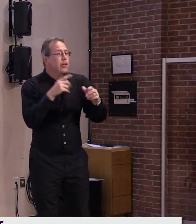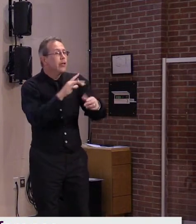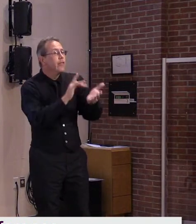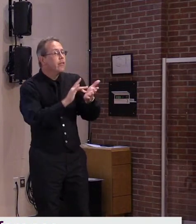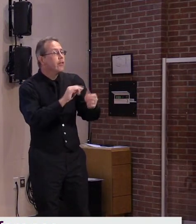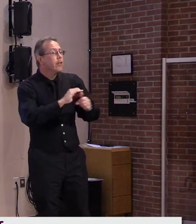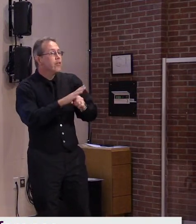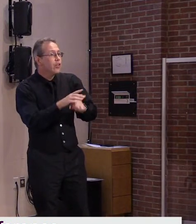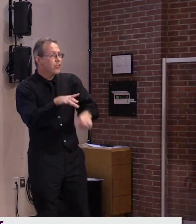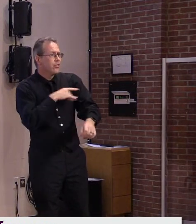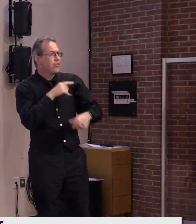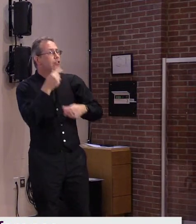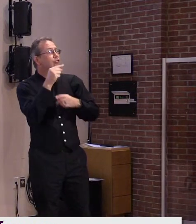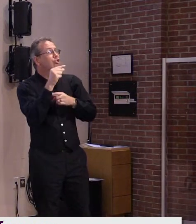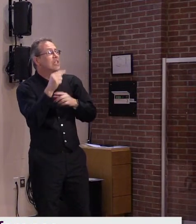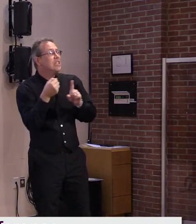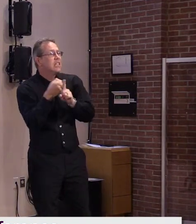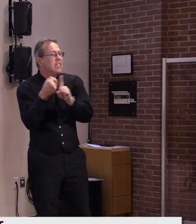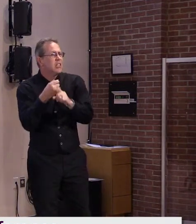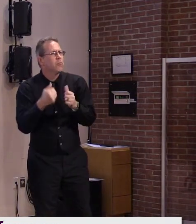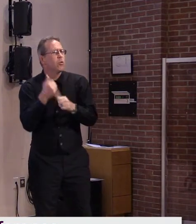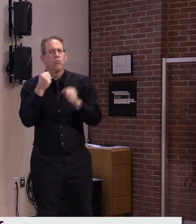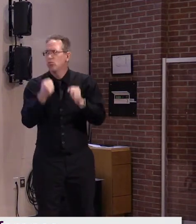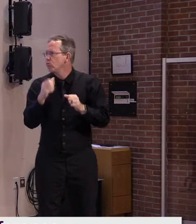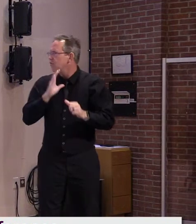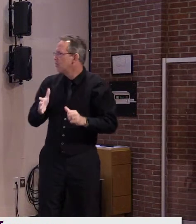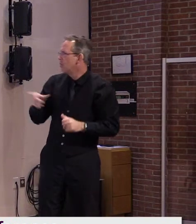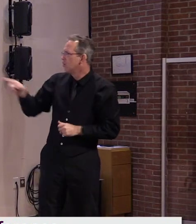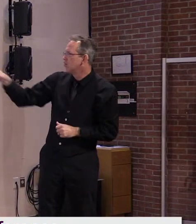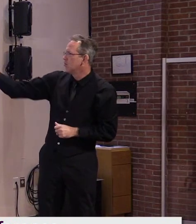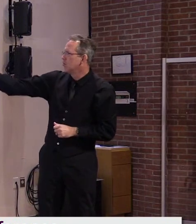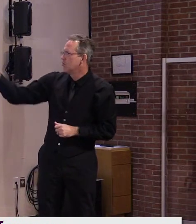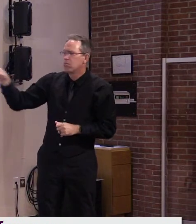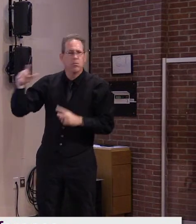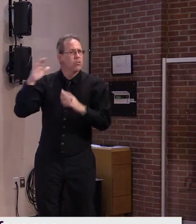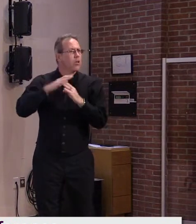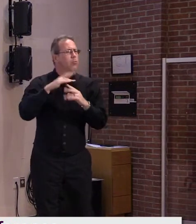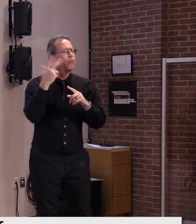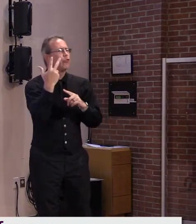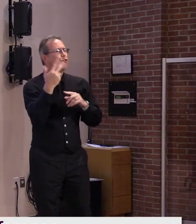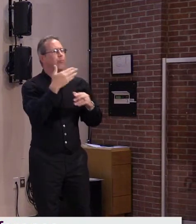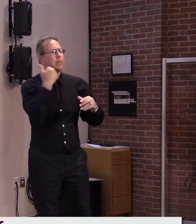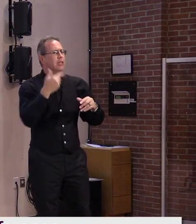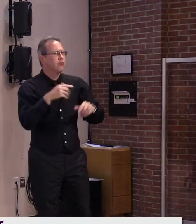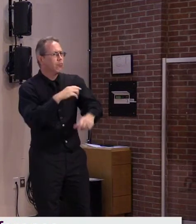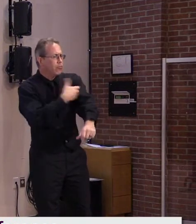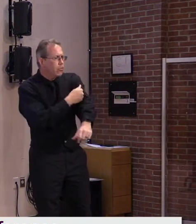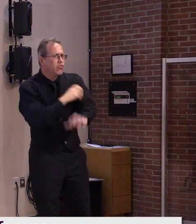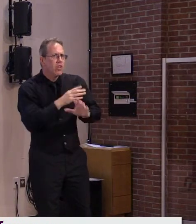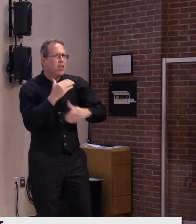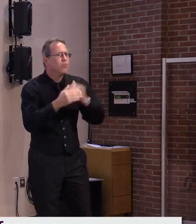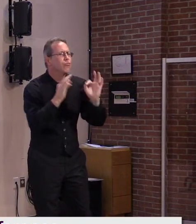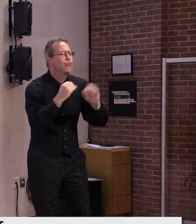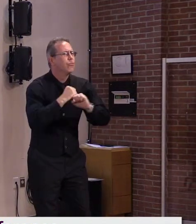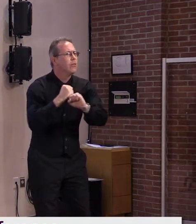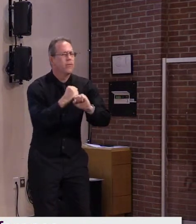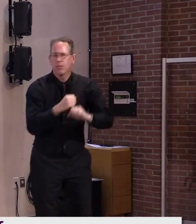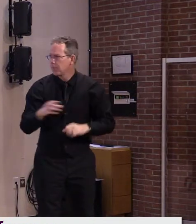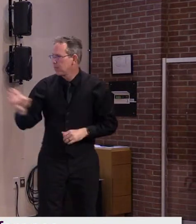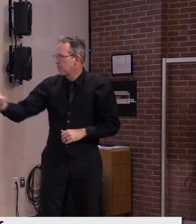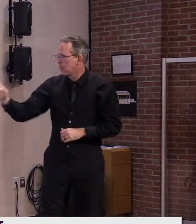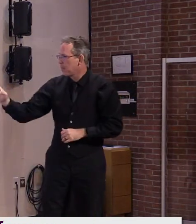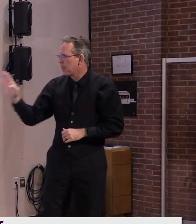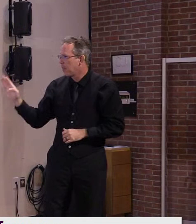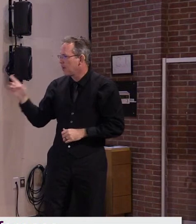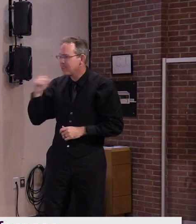in the middle column in terms of vaccination, and the states that are the least vaccinated. And we put Vermont on there as its own line as well. And you